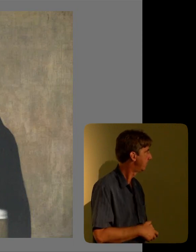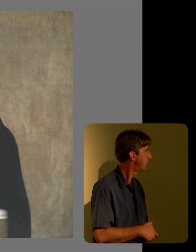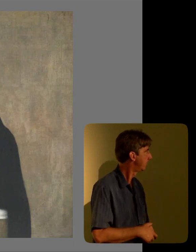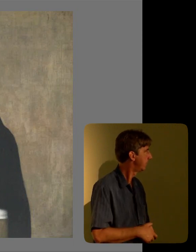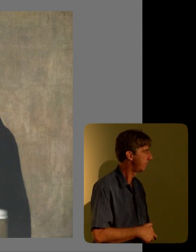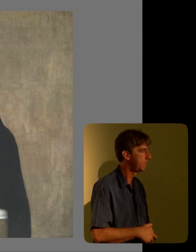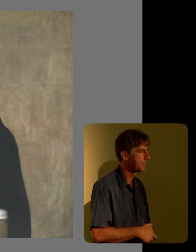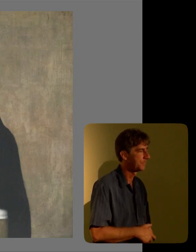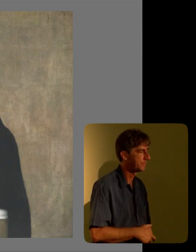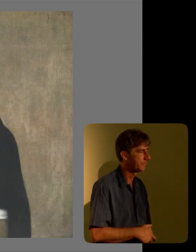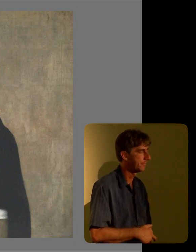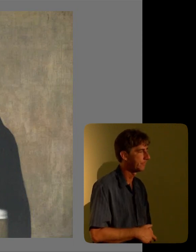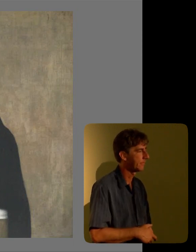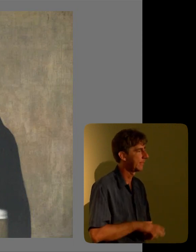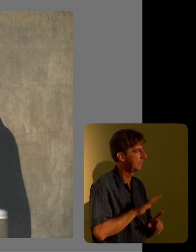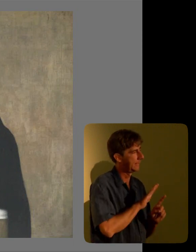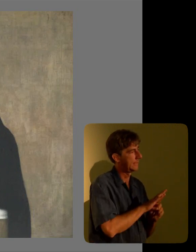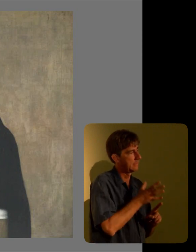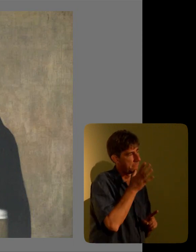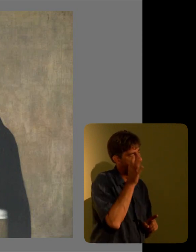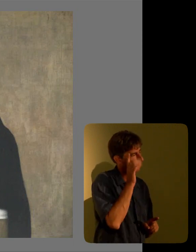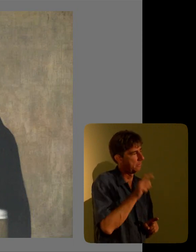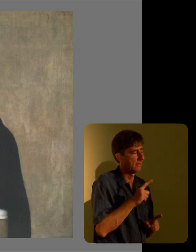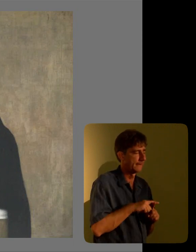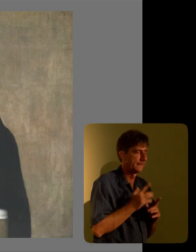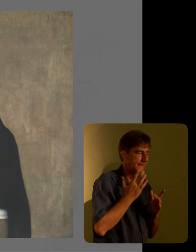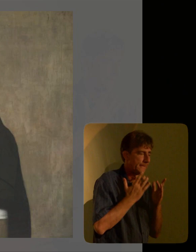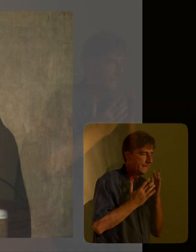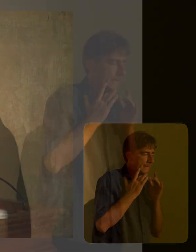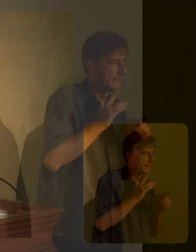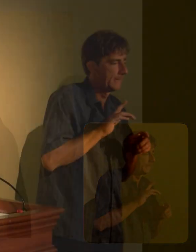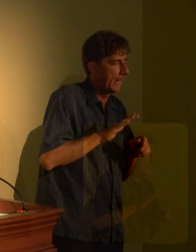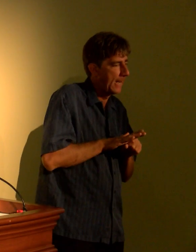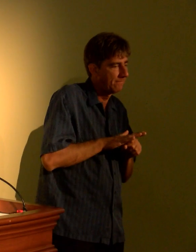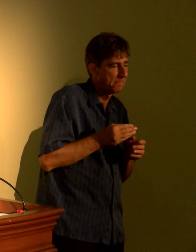his parents must have had just enough money for a thumb.